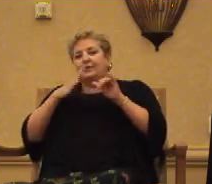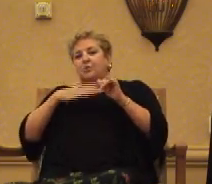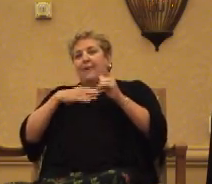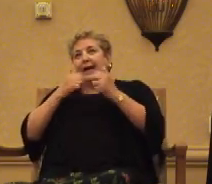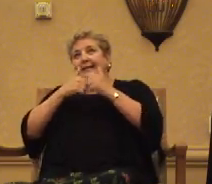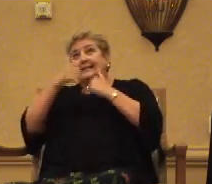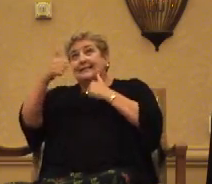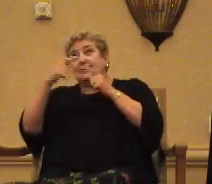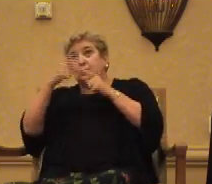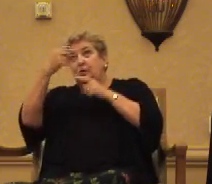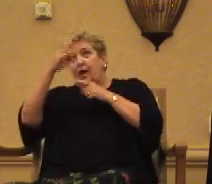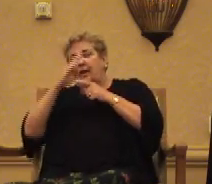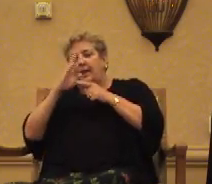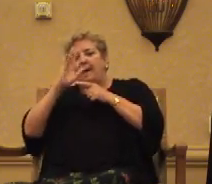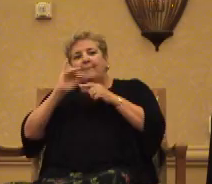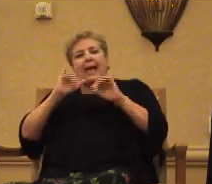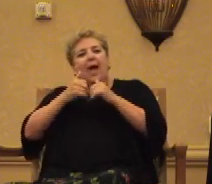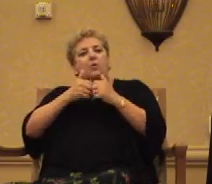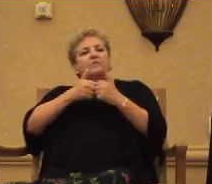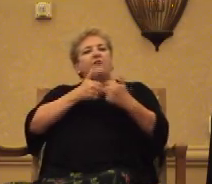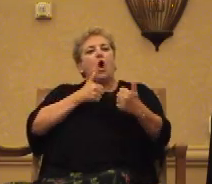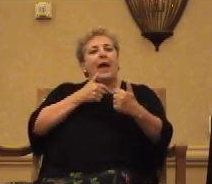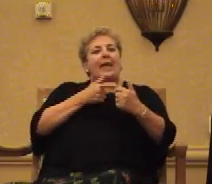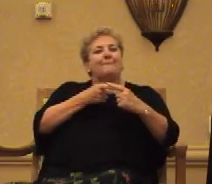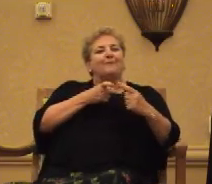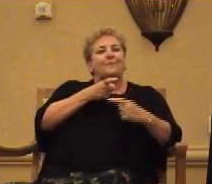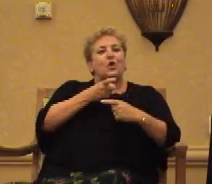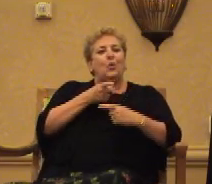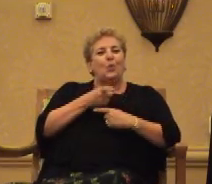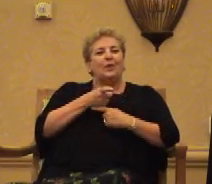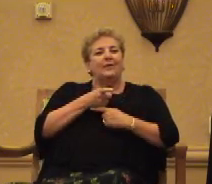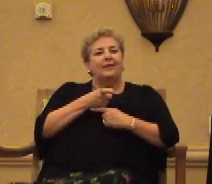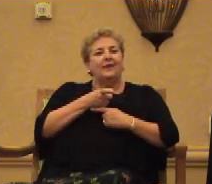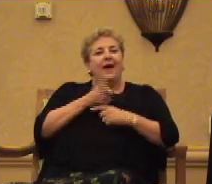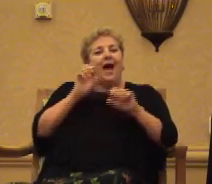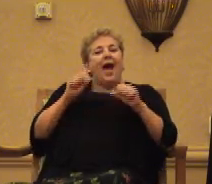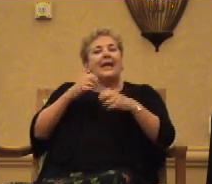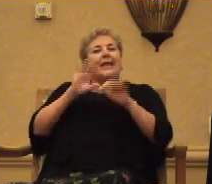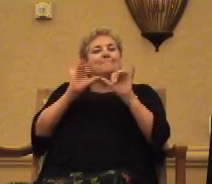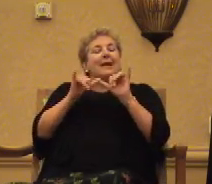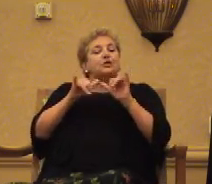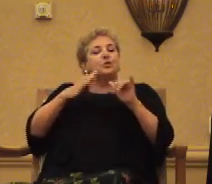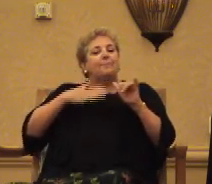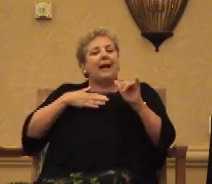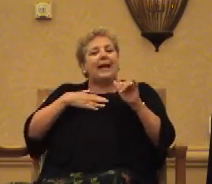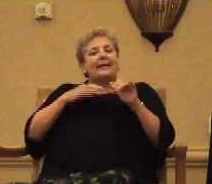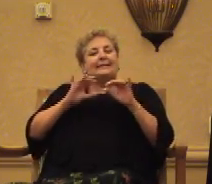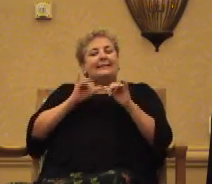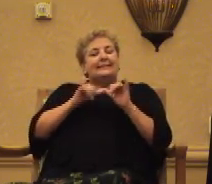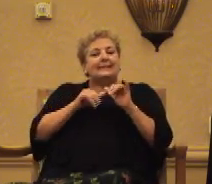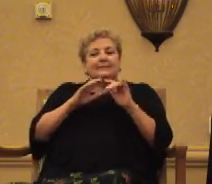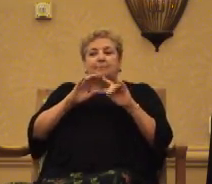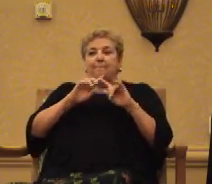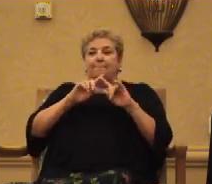you. I can measure my distance from my own decision in step three by the amount of opinions and judgments in my